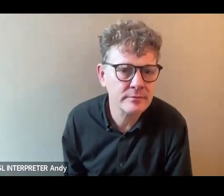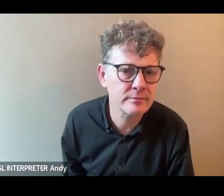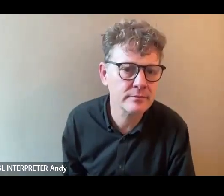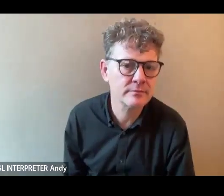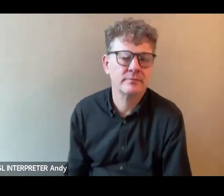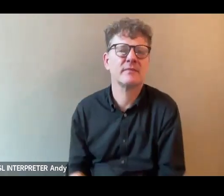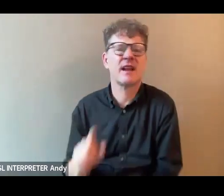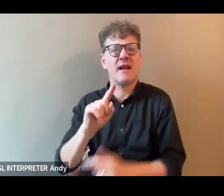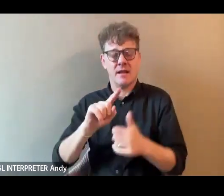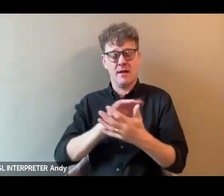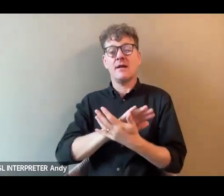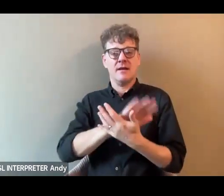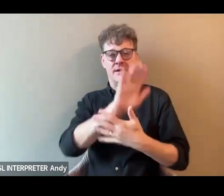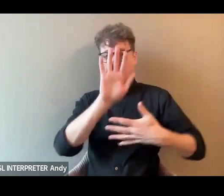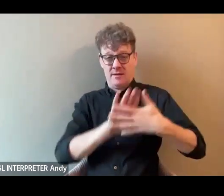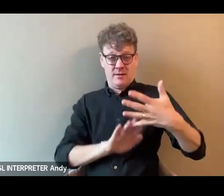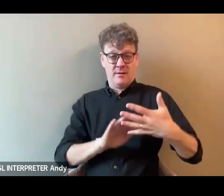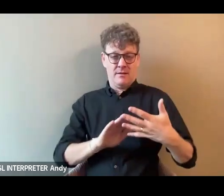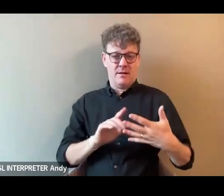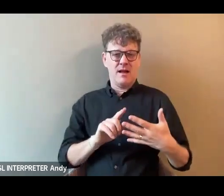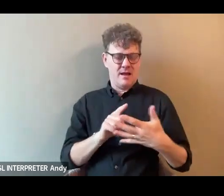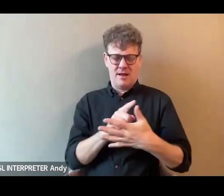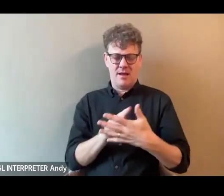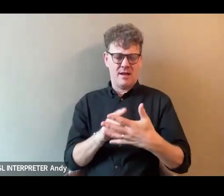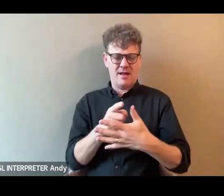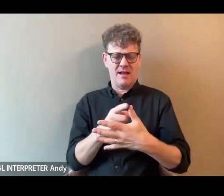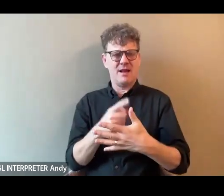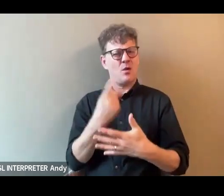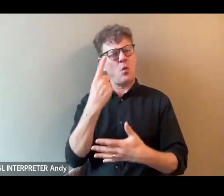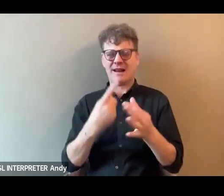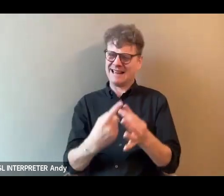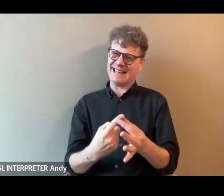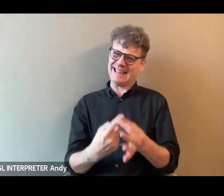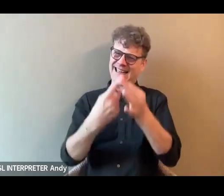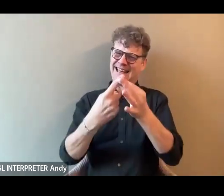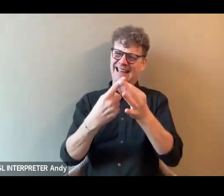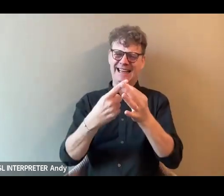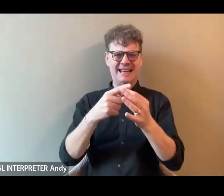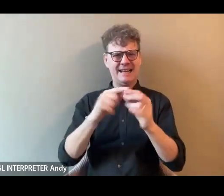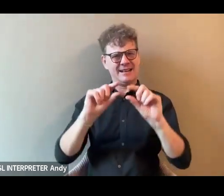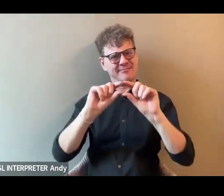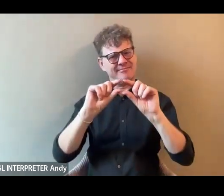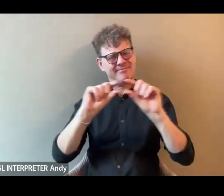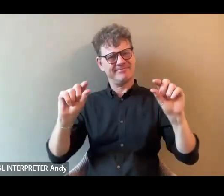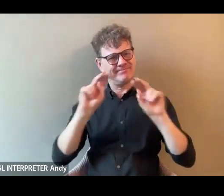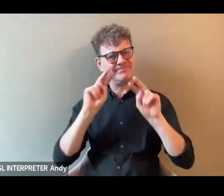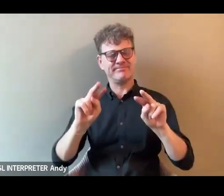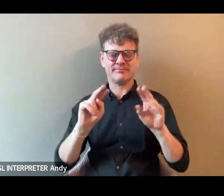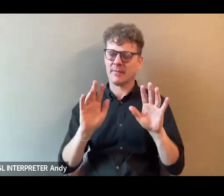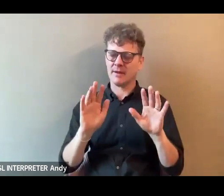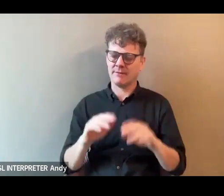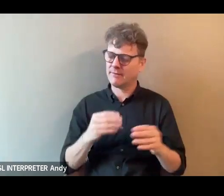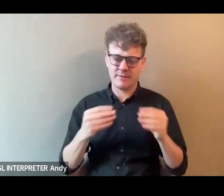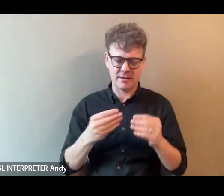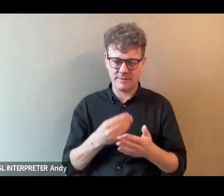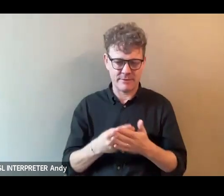first of all, I just want to kind of mention that one of the key things that was looked at related to flexible fund, not